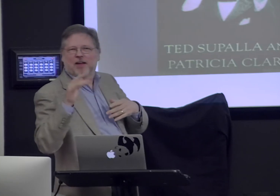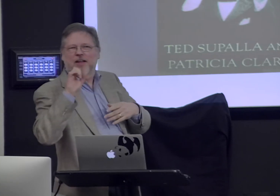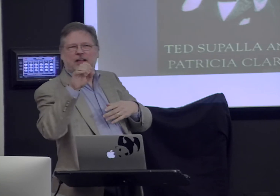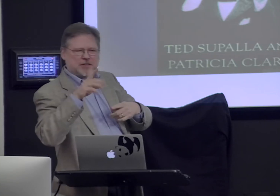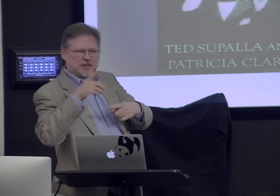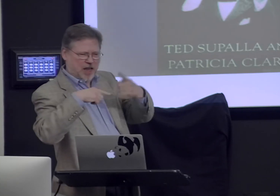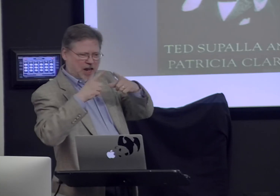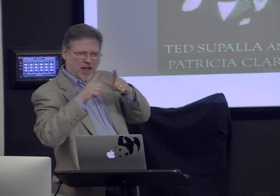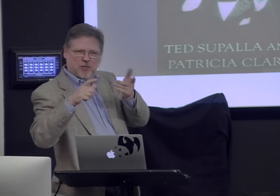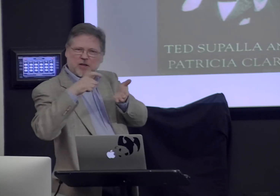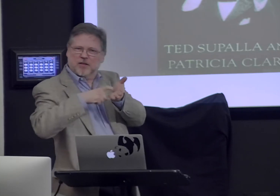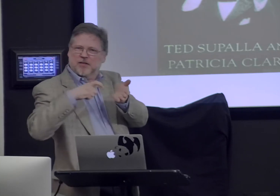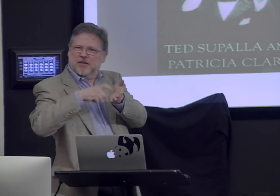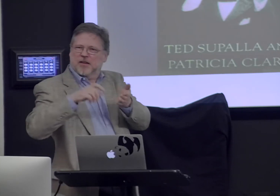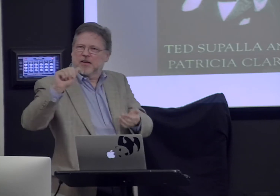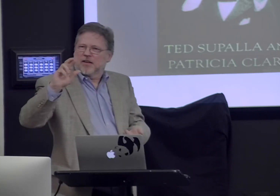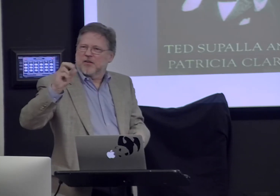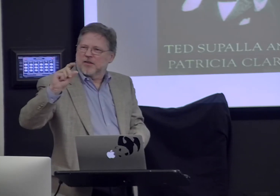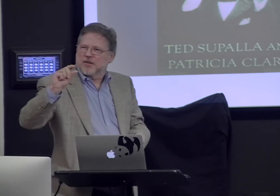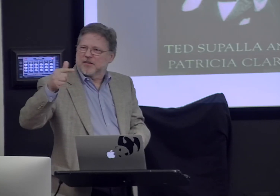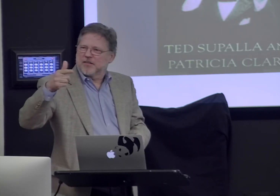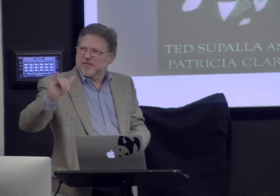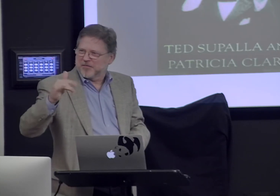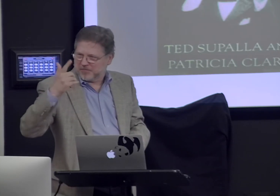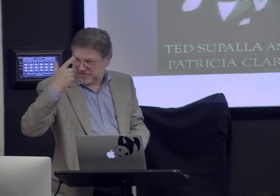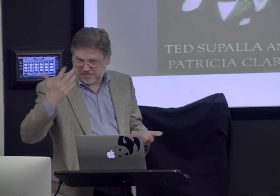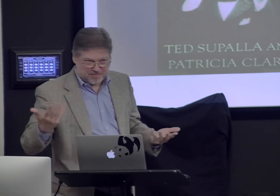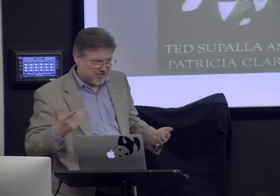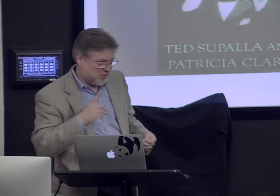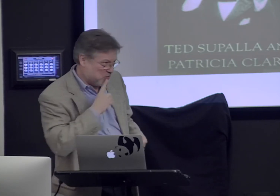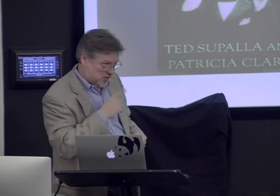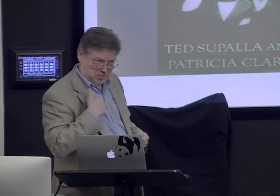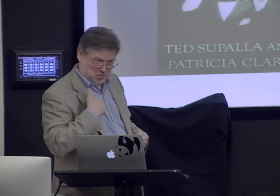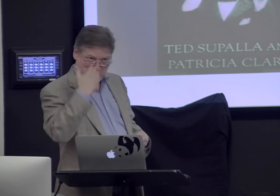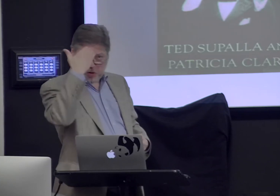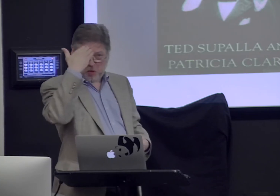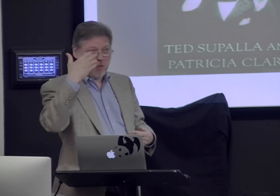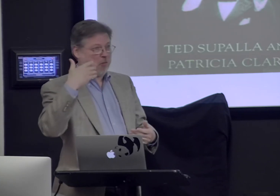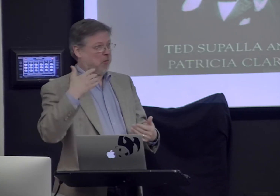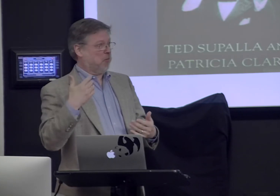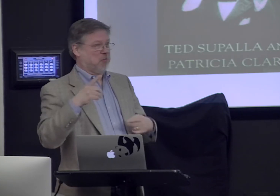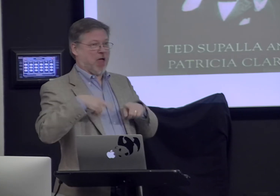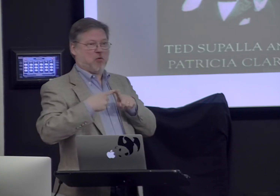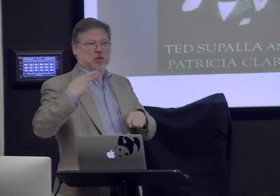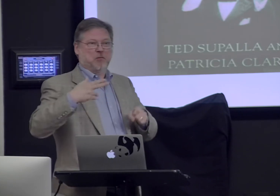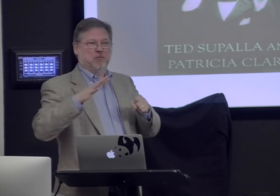is, her parents are deaf, so she is a coda. And we settled on the term archaeology for our